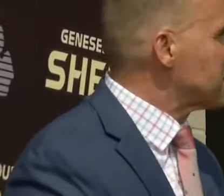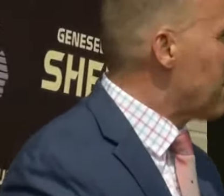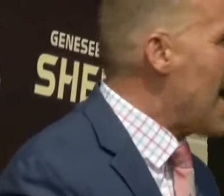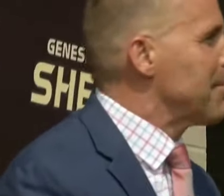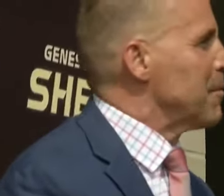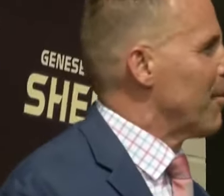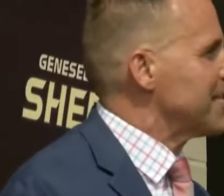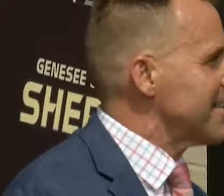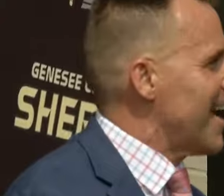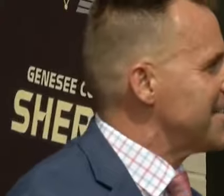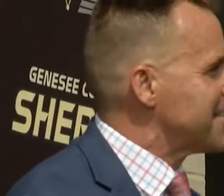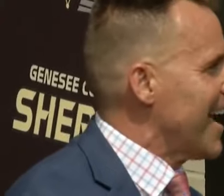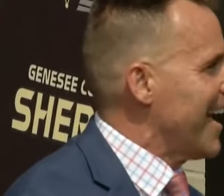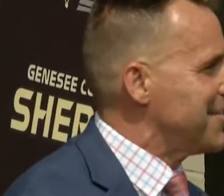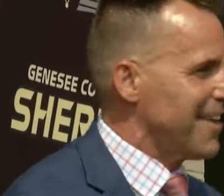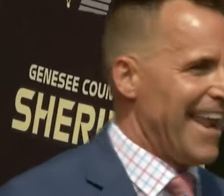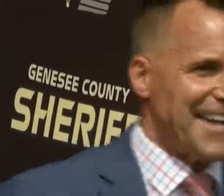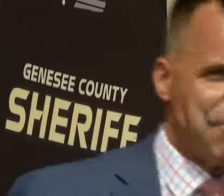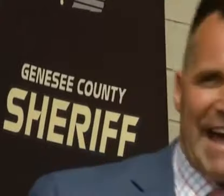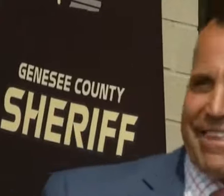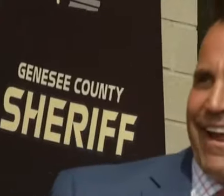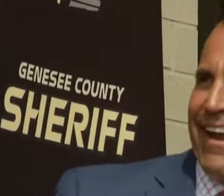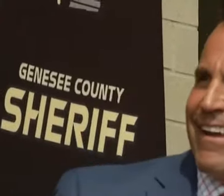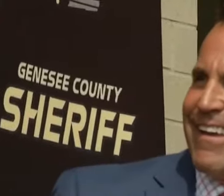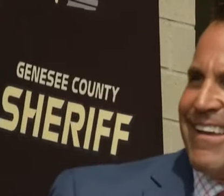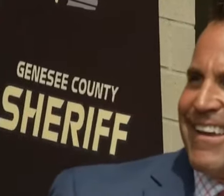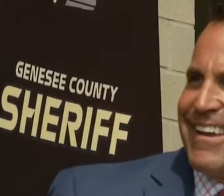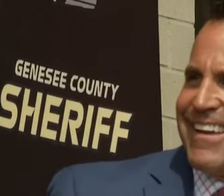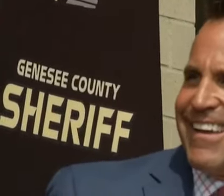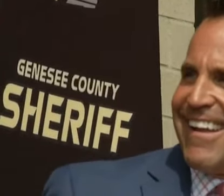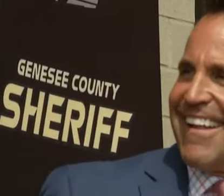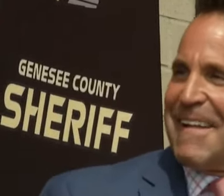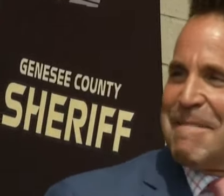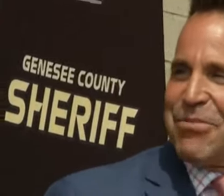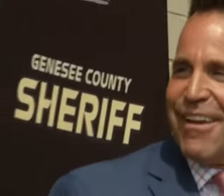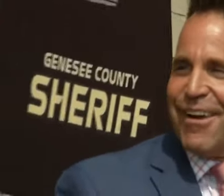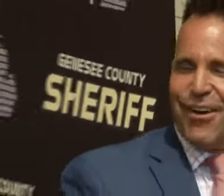Probably the most popular person on the stage, and has Bethany.